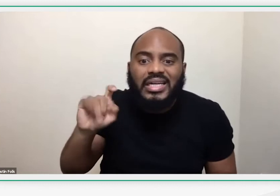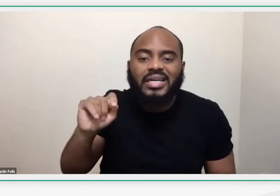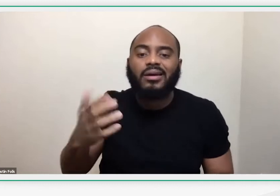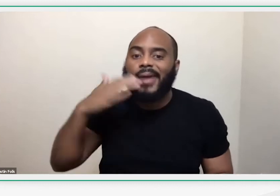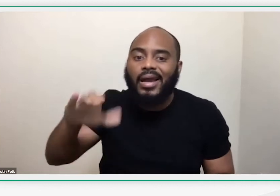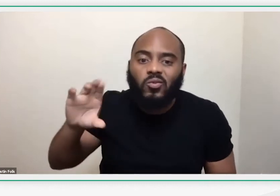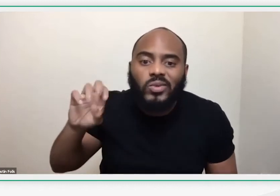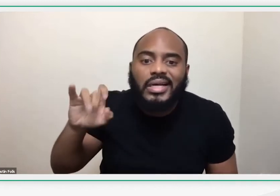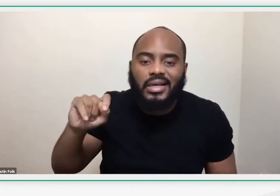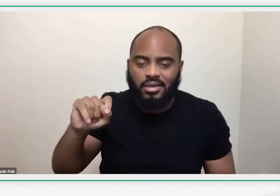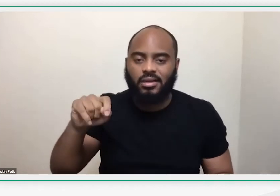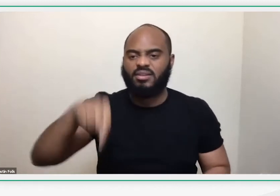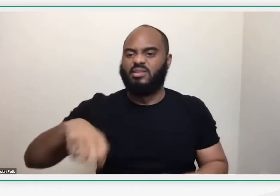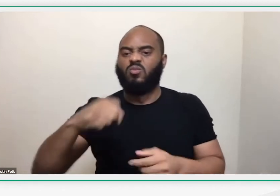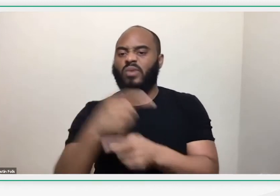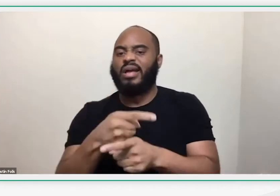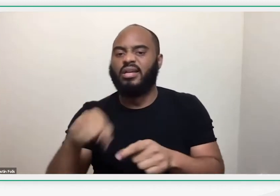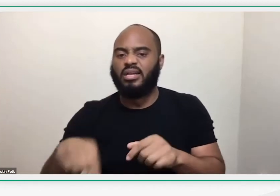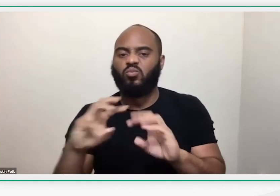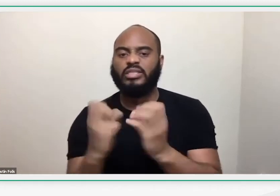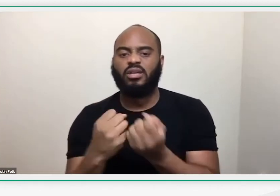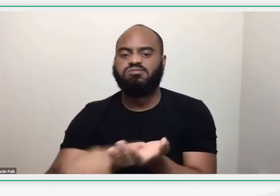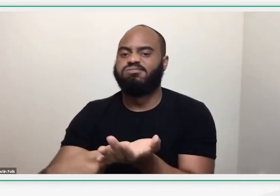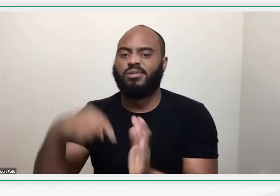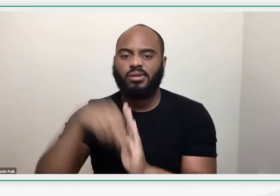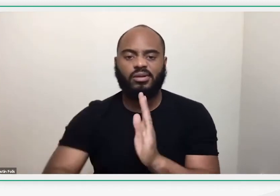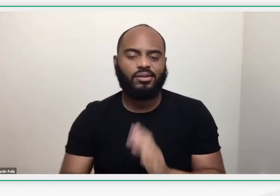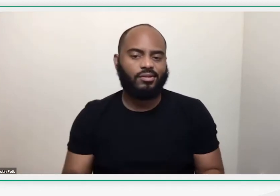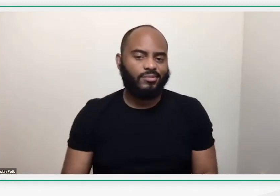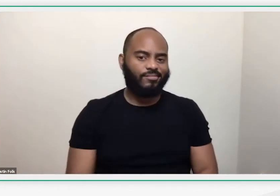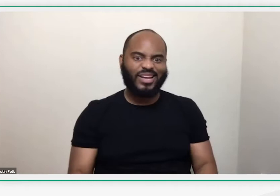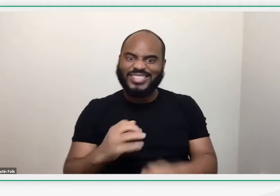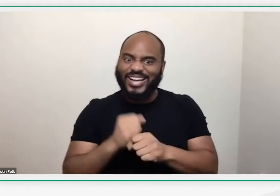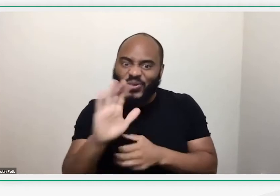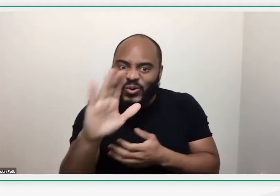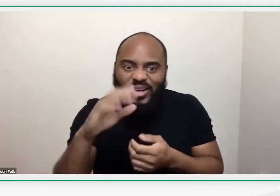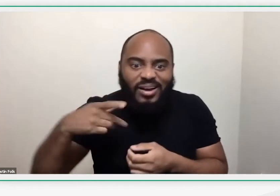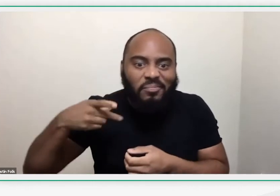back, conceptually accurate as how to recover. So